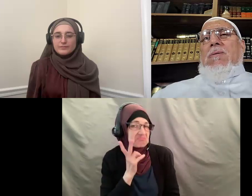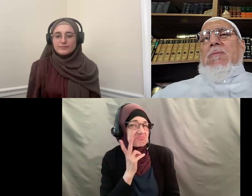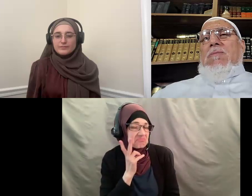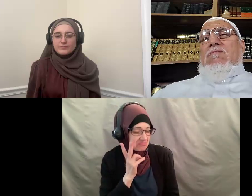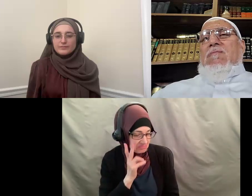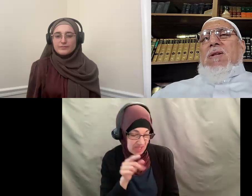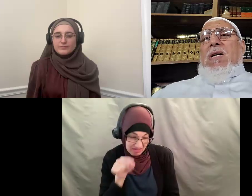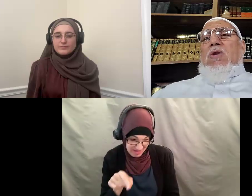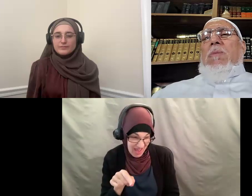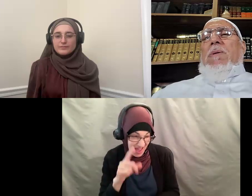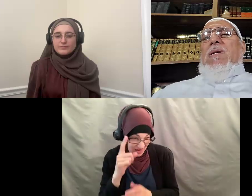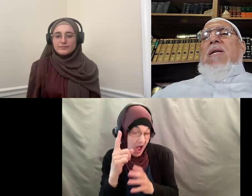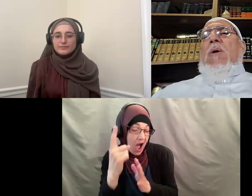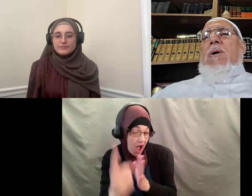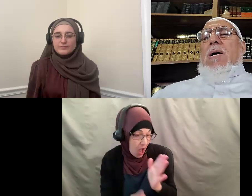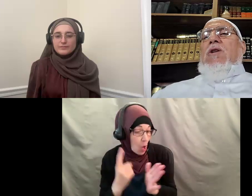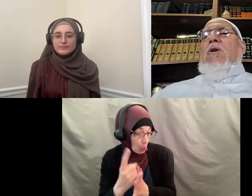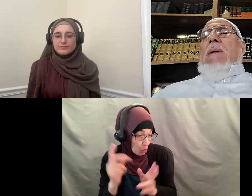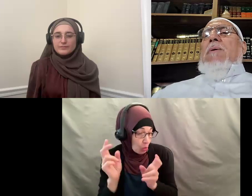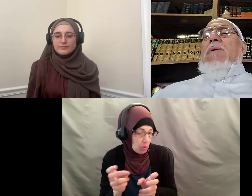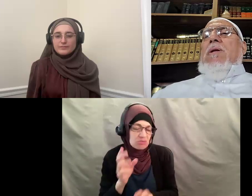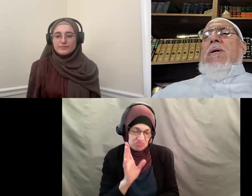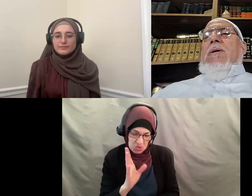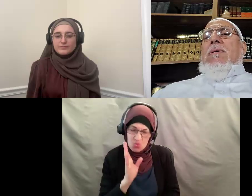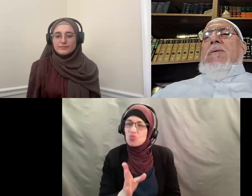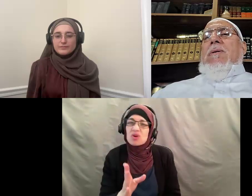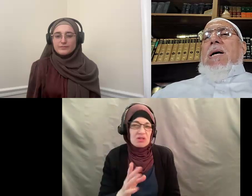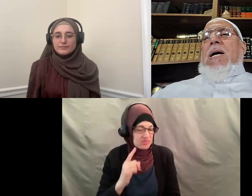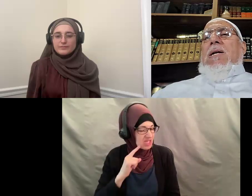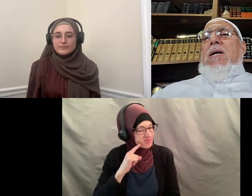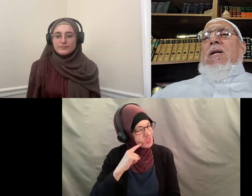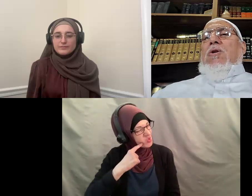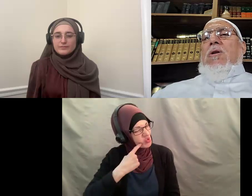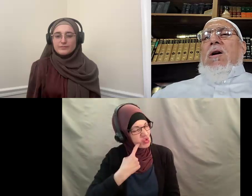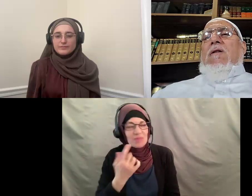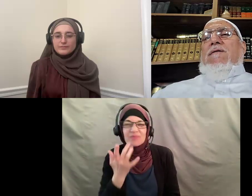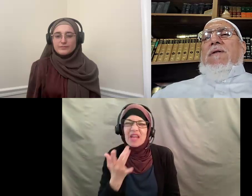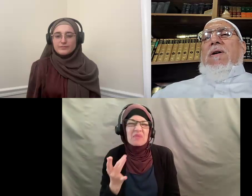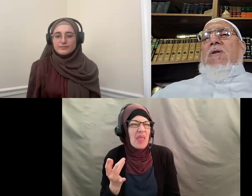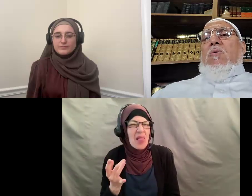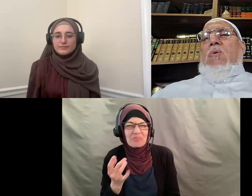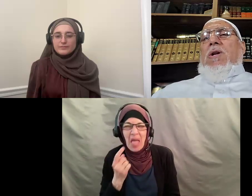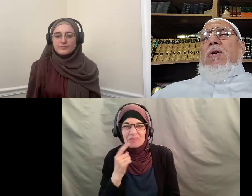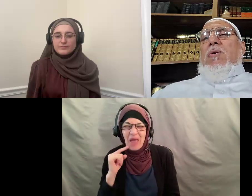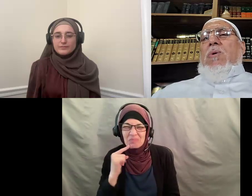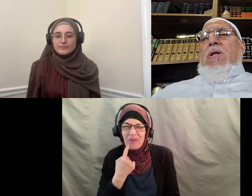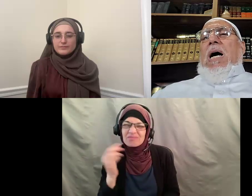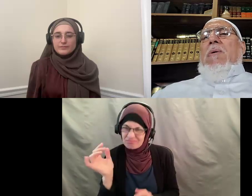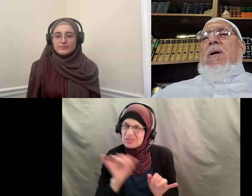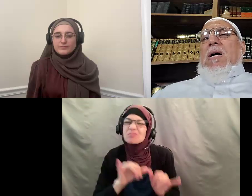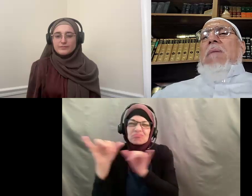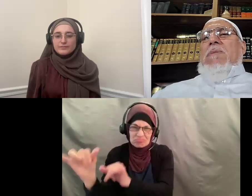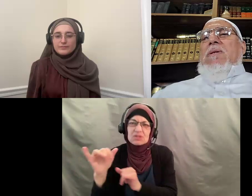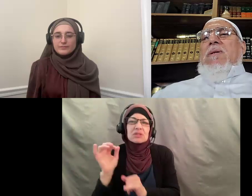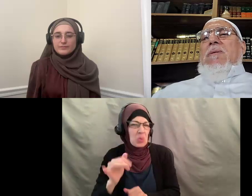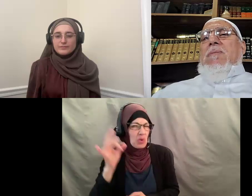bitter. It will be sour in your mouth and in your nerve. When the